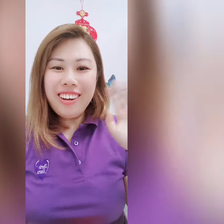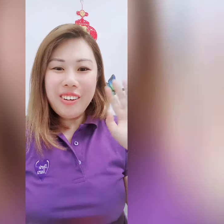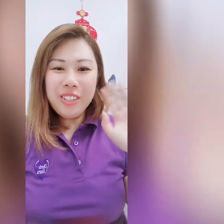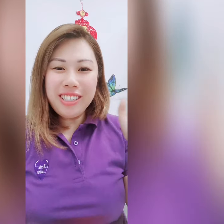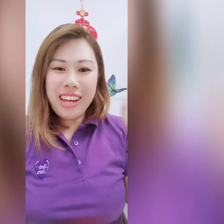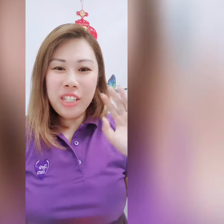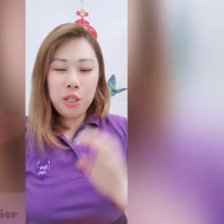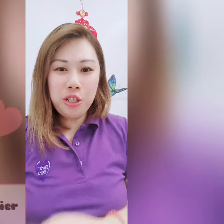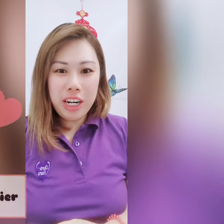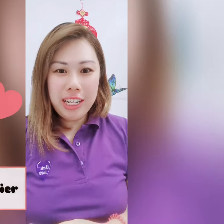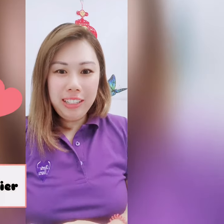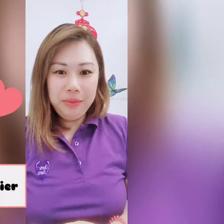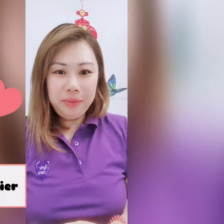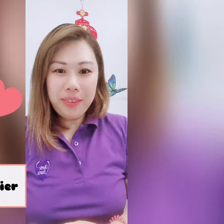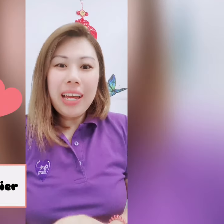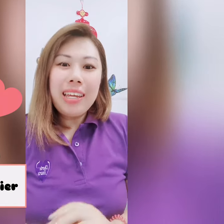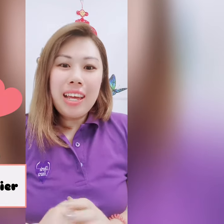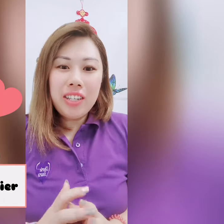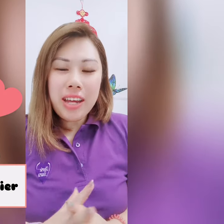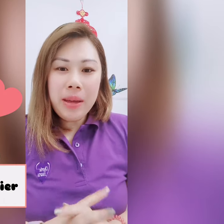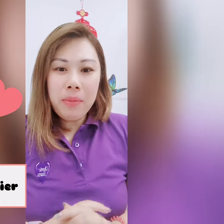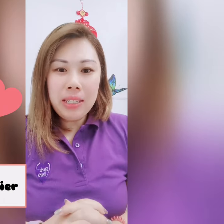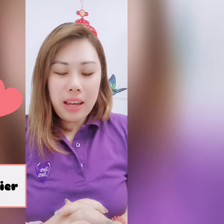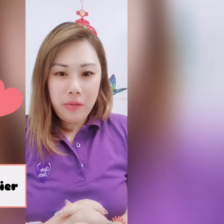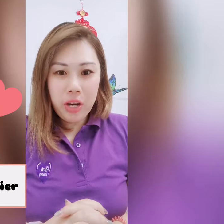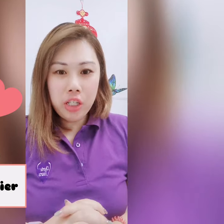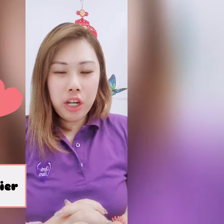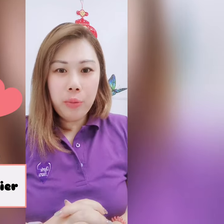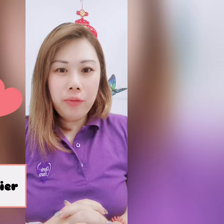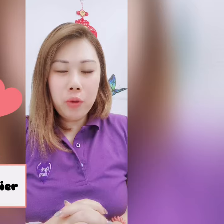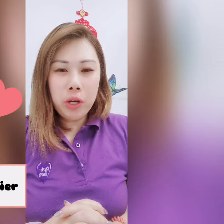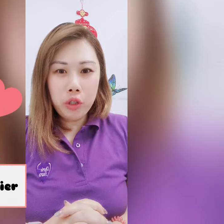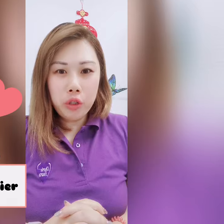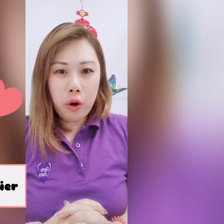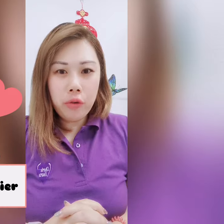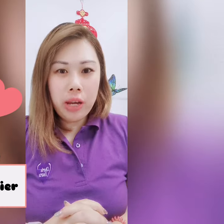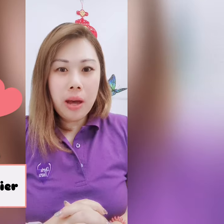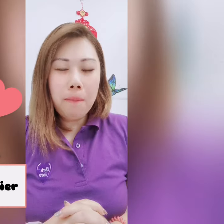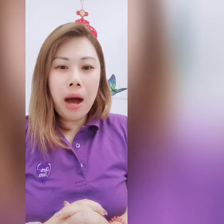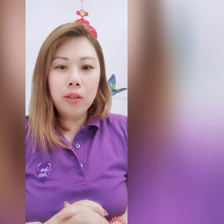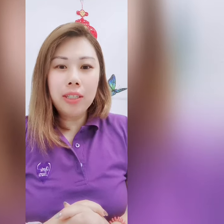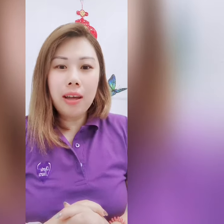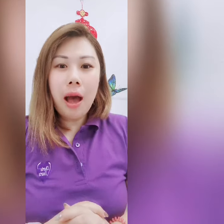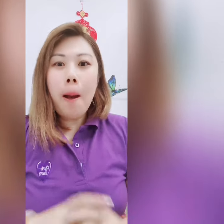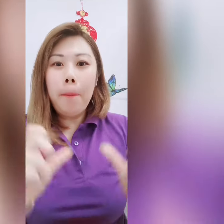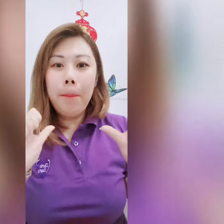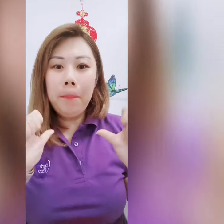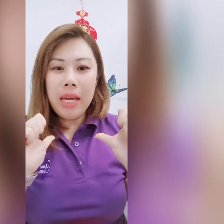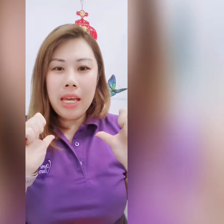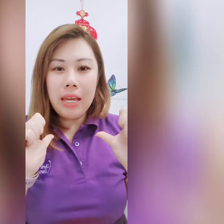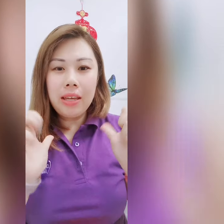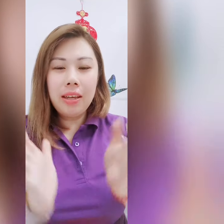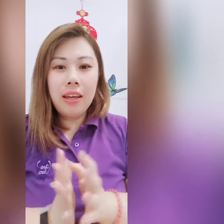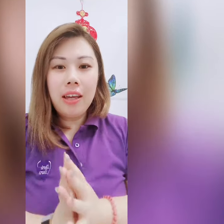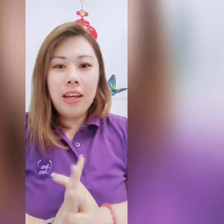Hello, good day, children. Yesterday, Miss Avia shared with you a story about me.